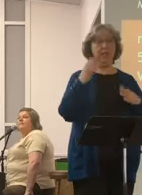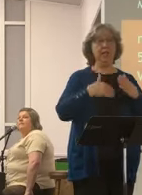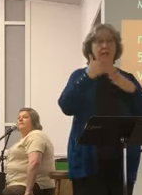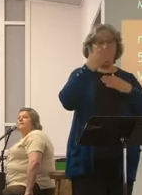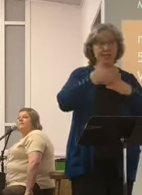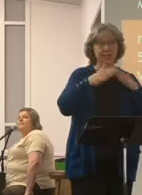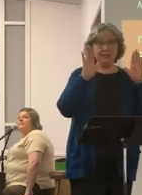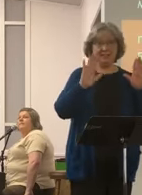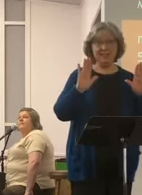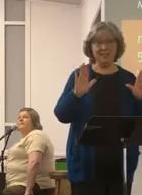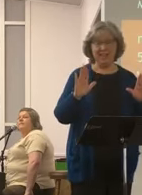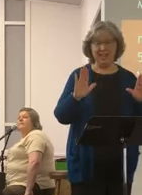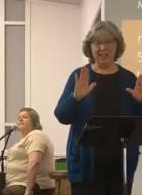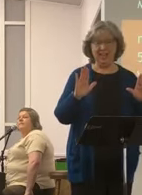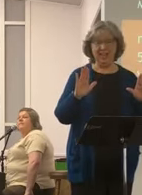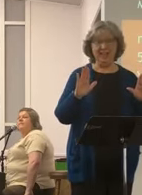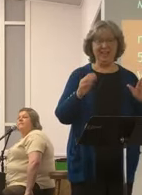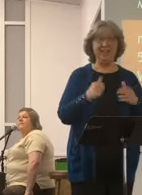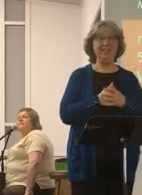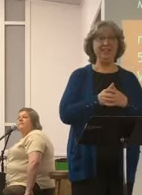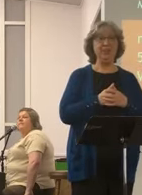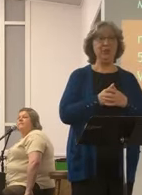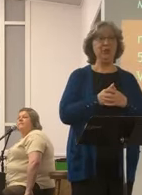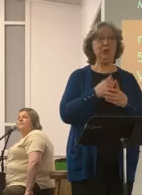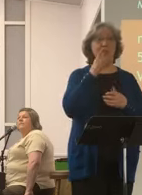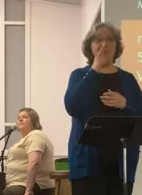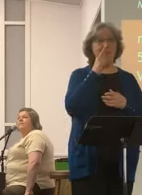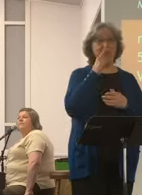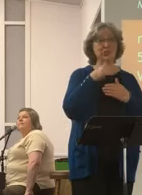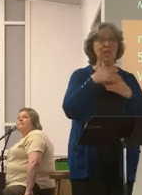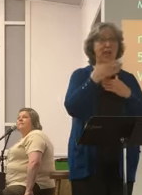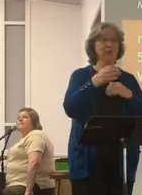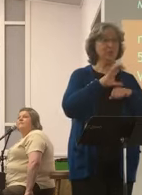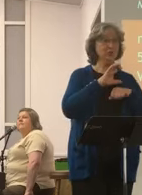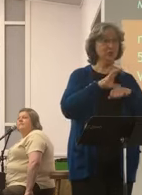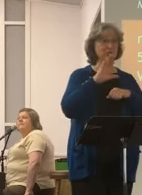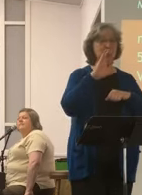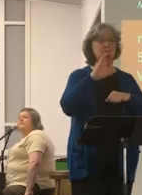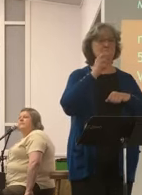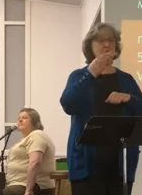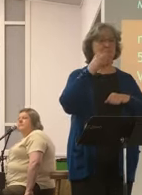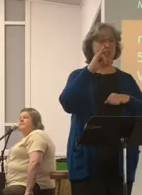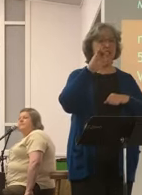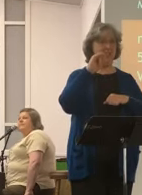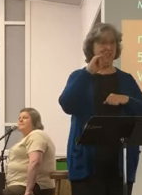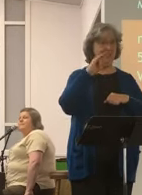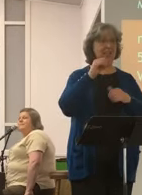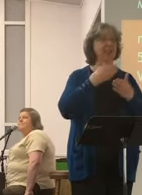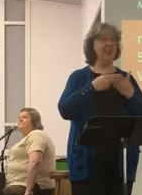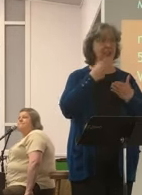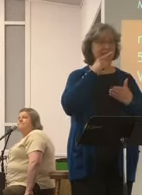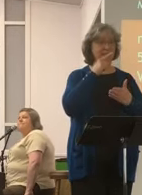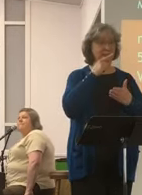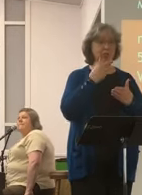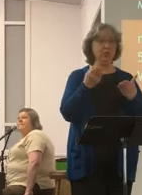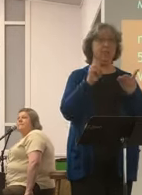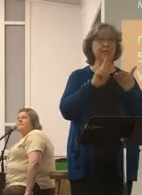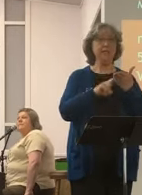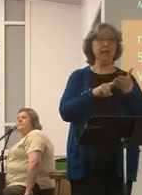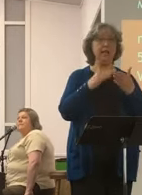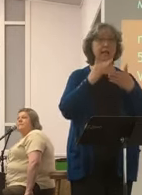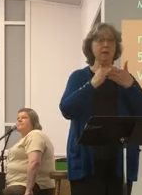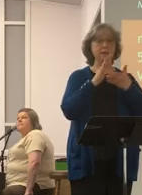Sunday, we're going to have lunch right after church. We're going to have a chili lunch. There's going to be a sign-up sheet